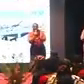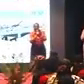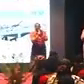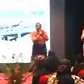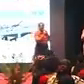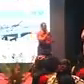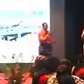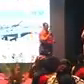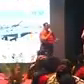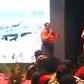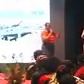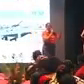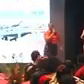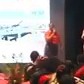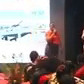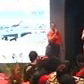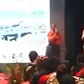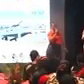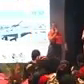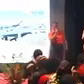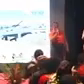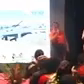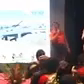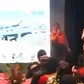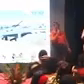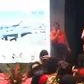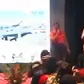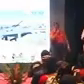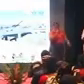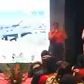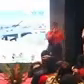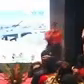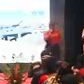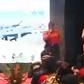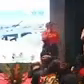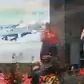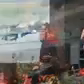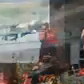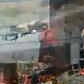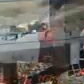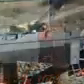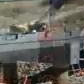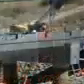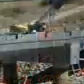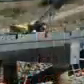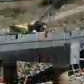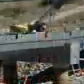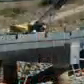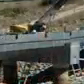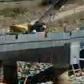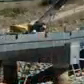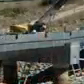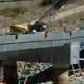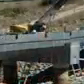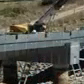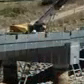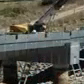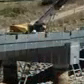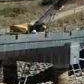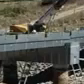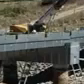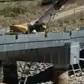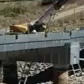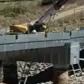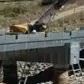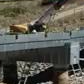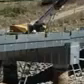Thank you. Now you're talking. Bridge infrastructure. You see what's happening? It's all because of your money. Not